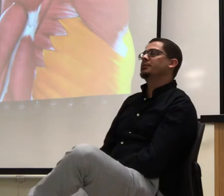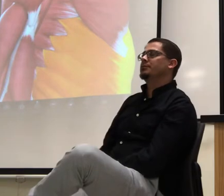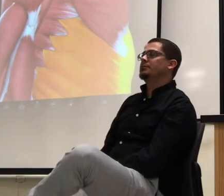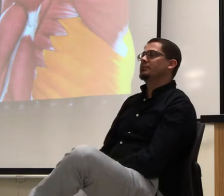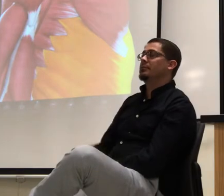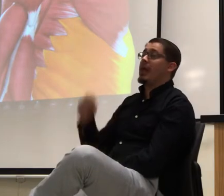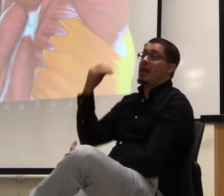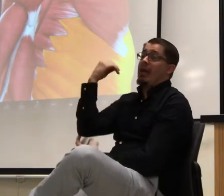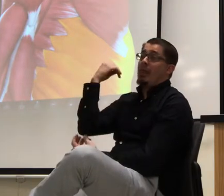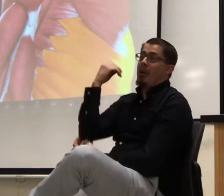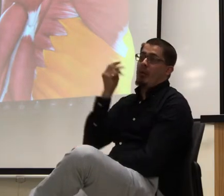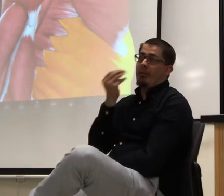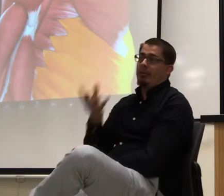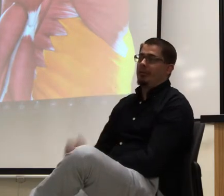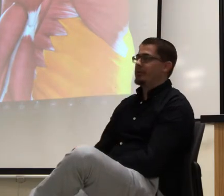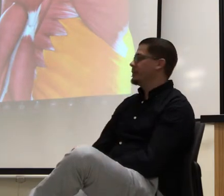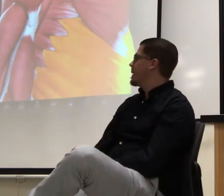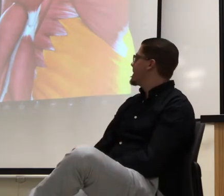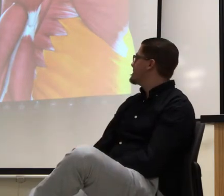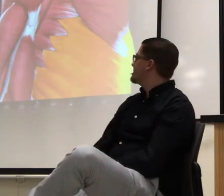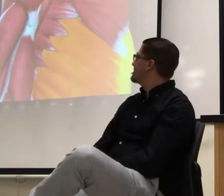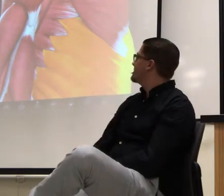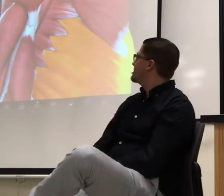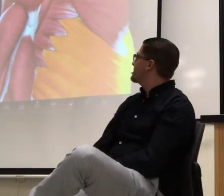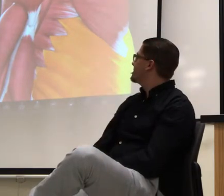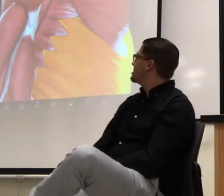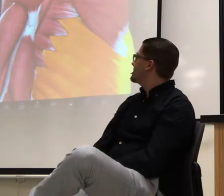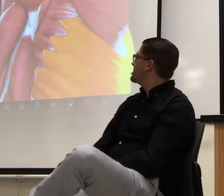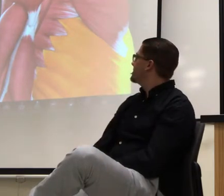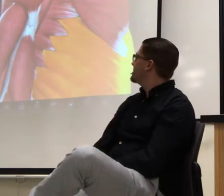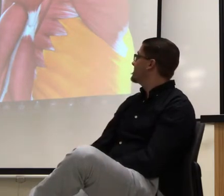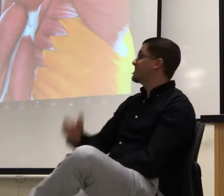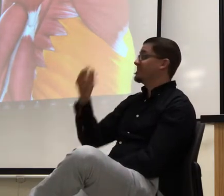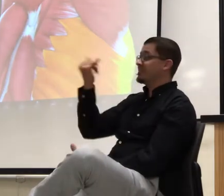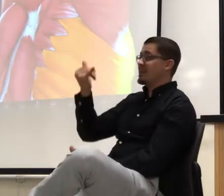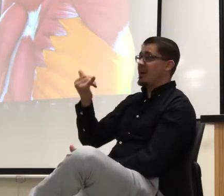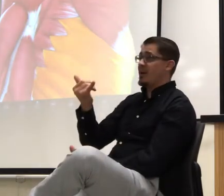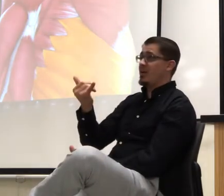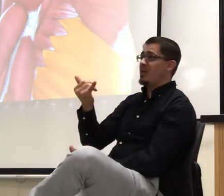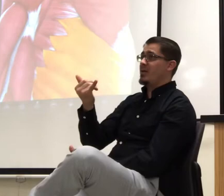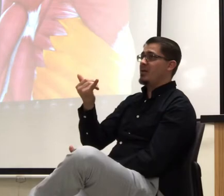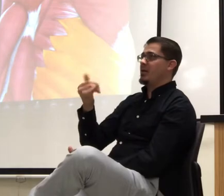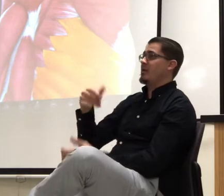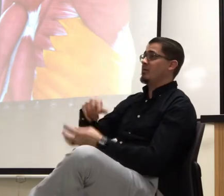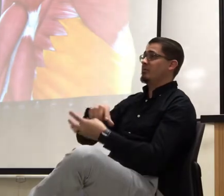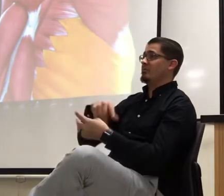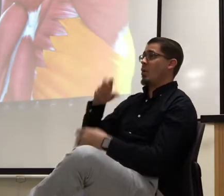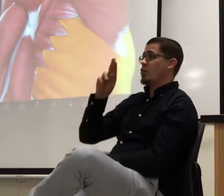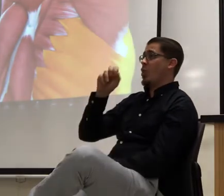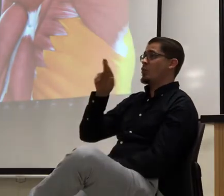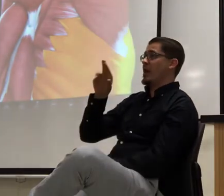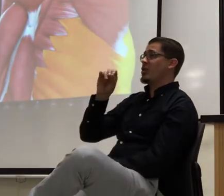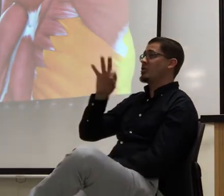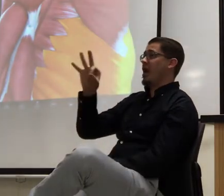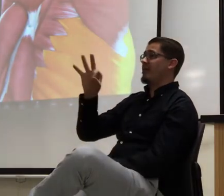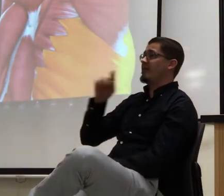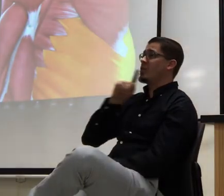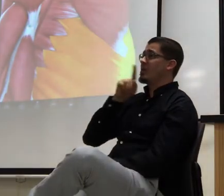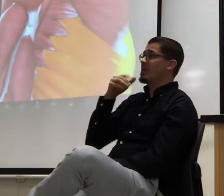okay, what's the next muscle? Ah, so that was like four in one shot, right? The rotator cuff muscles.